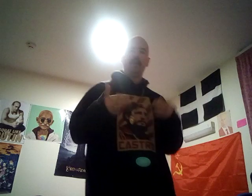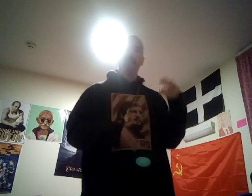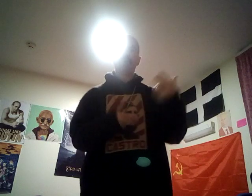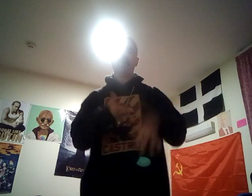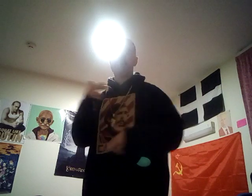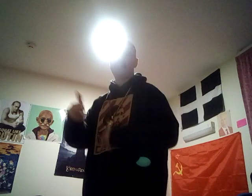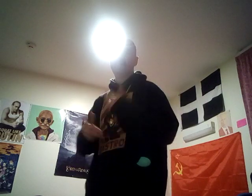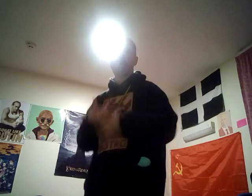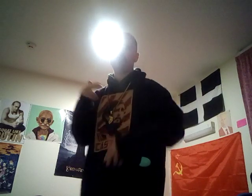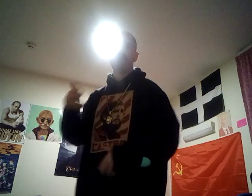City Hunter is Jackie Chan's best movie.